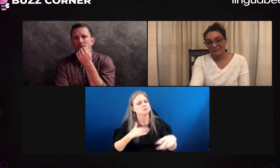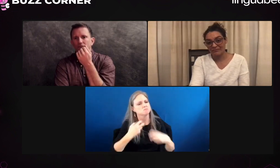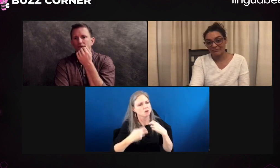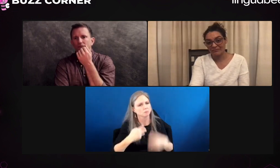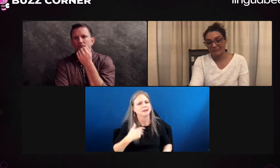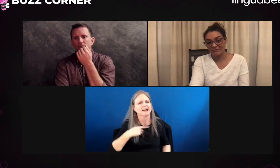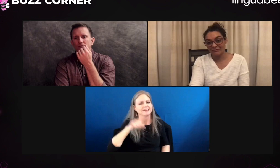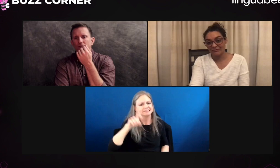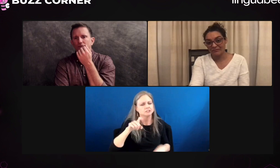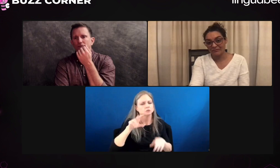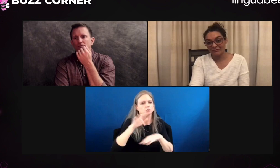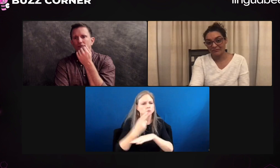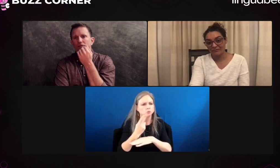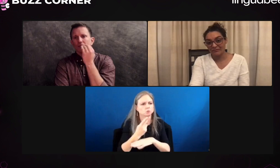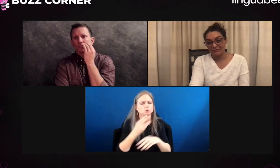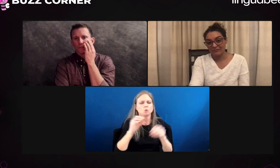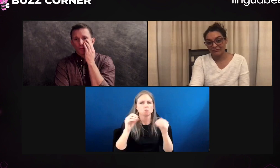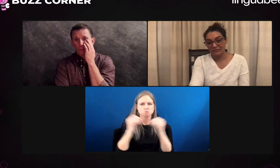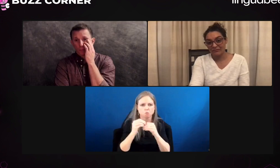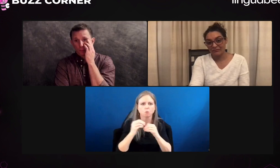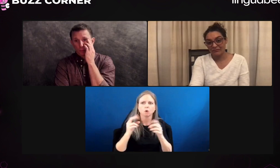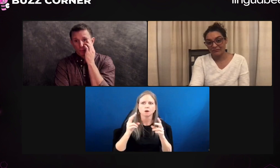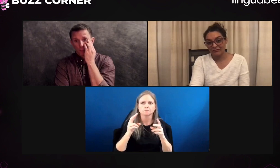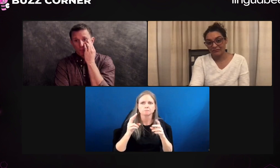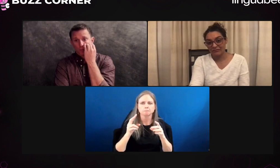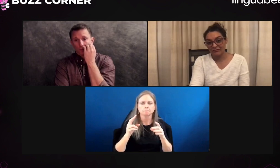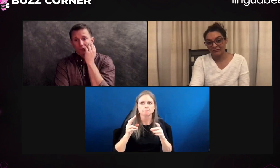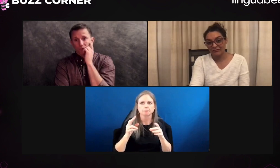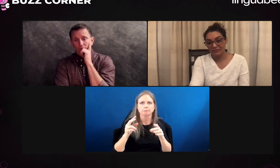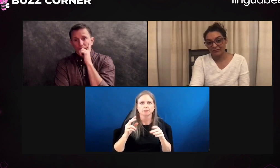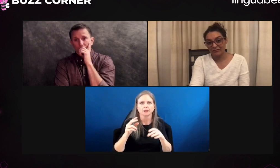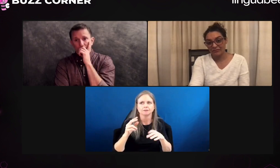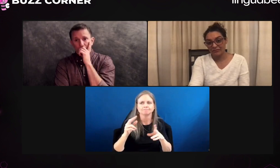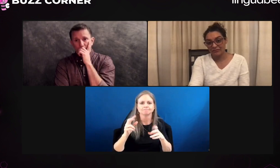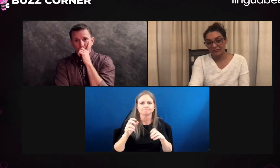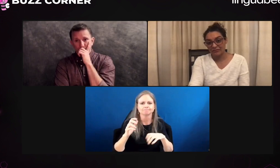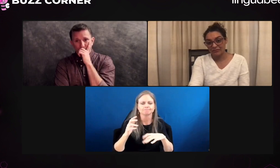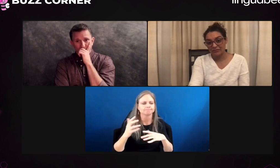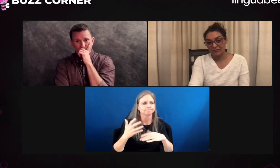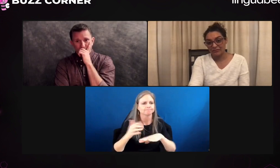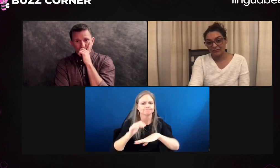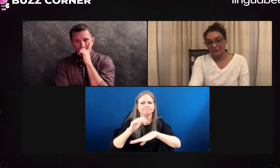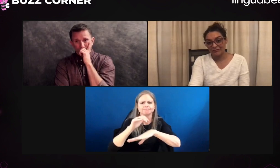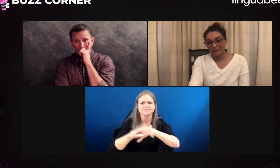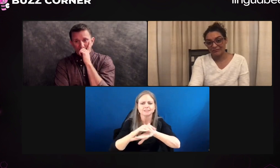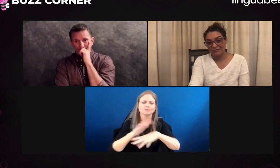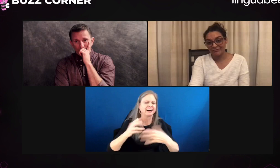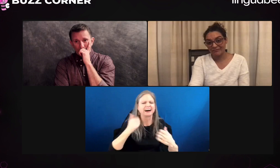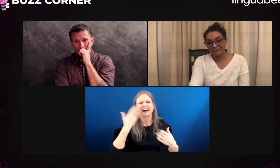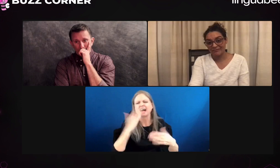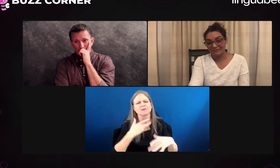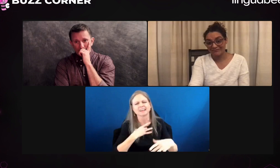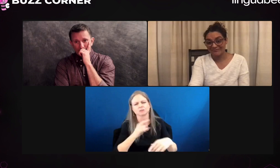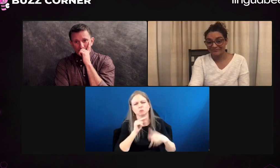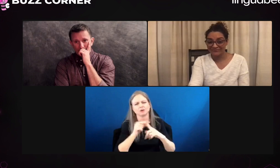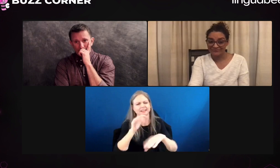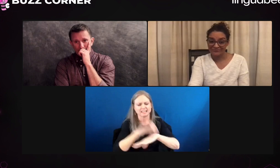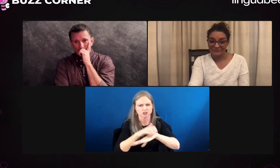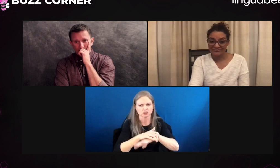the eye, right? And so that's my problem is